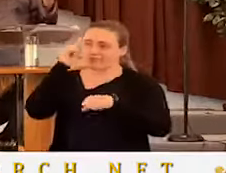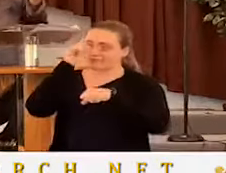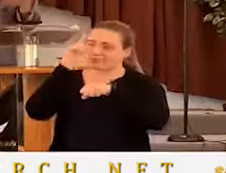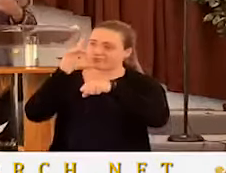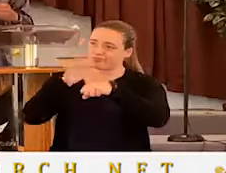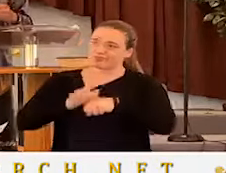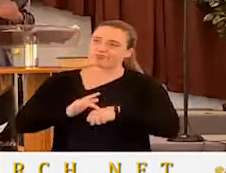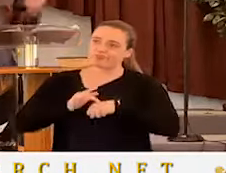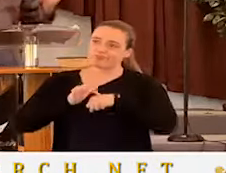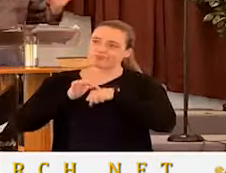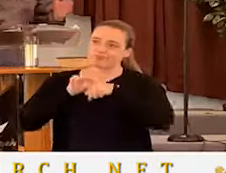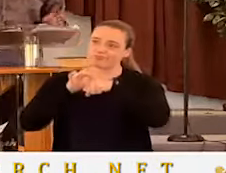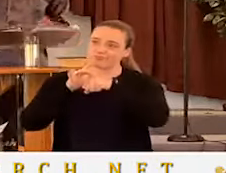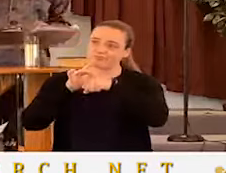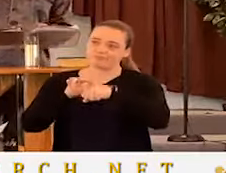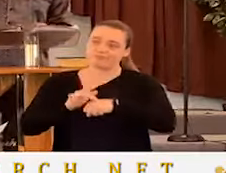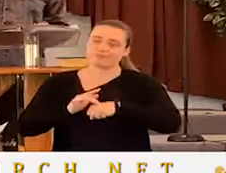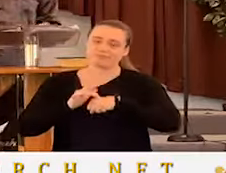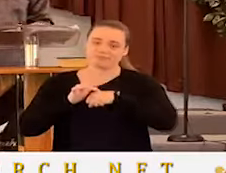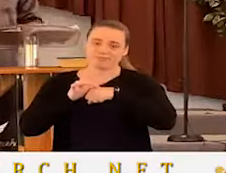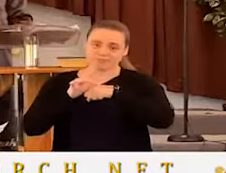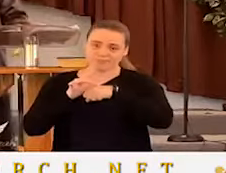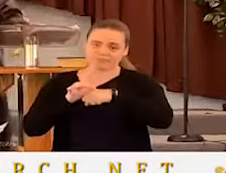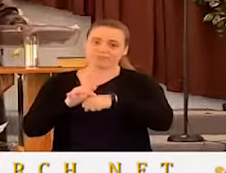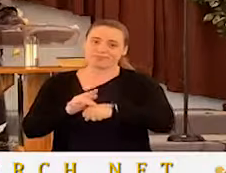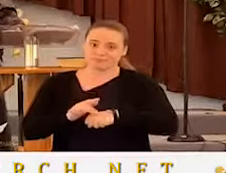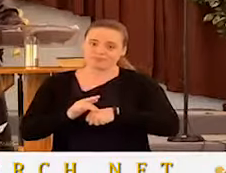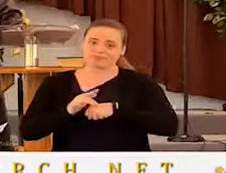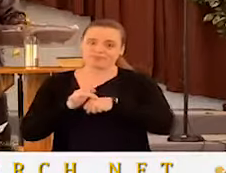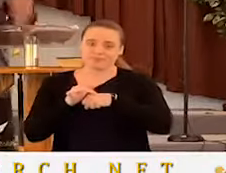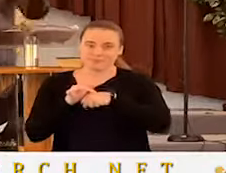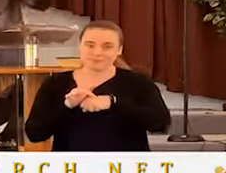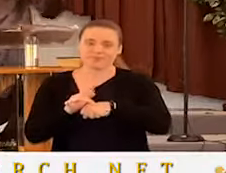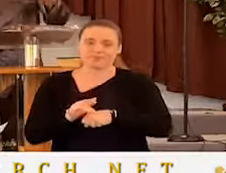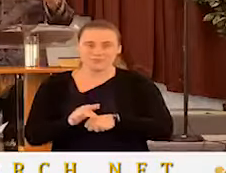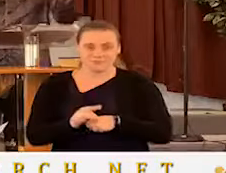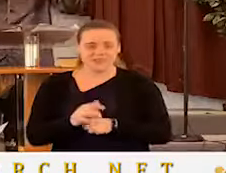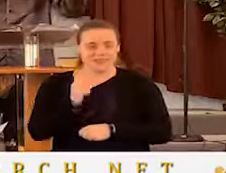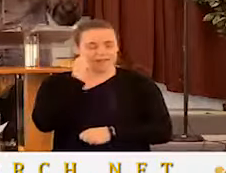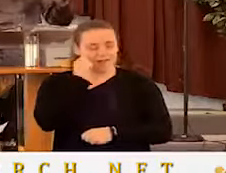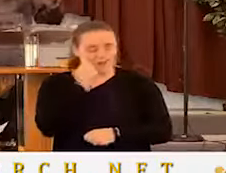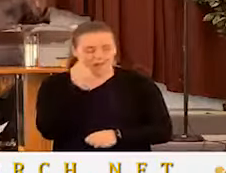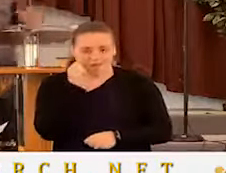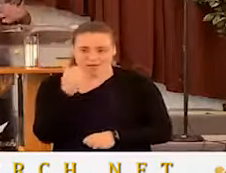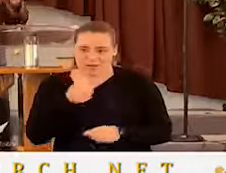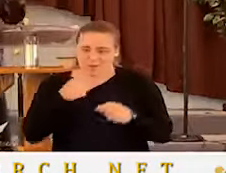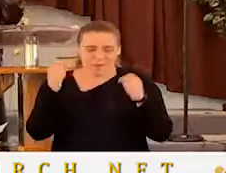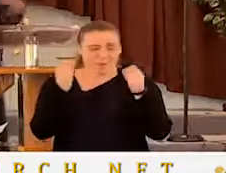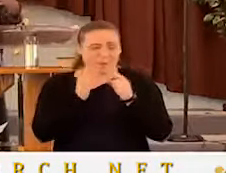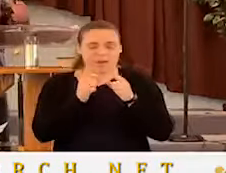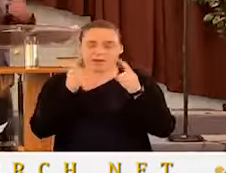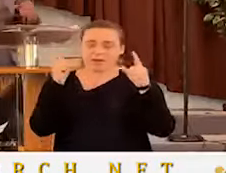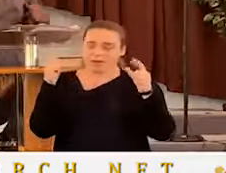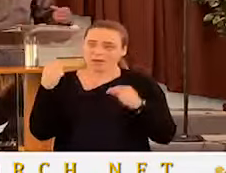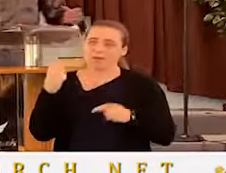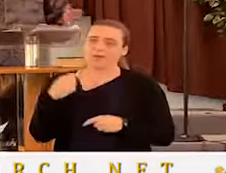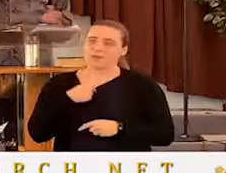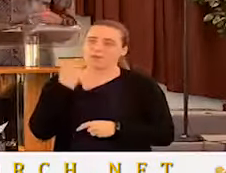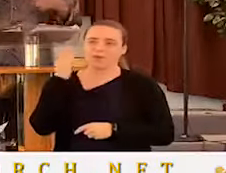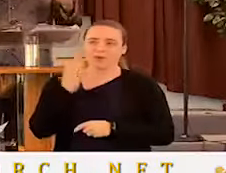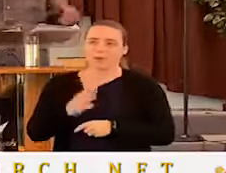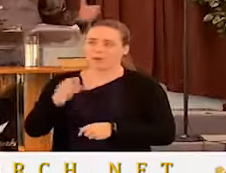we will keep him on our minds. Every day I wake up, go to bed,